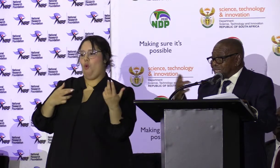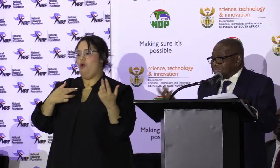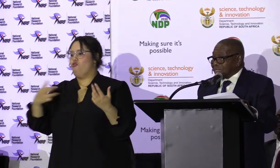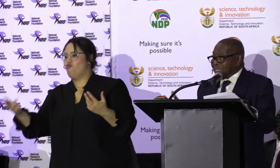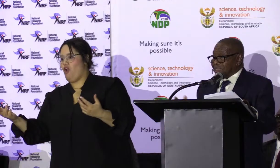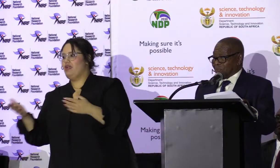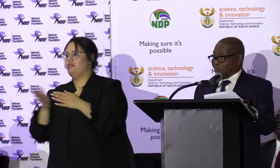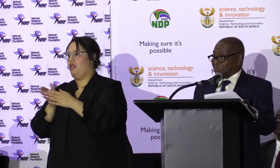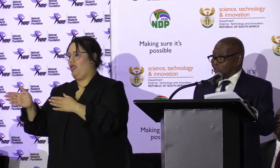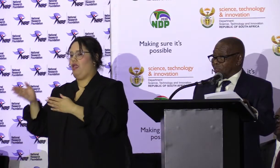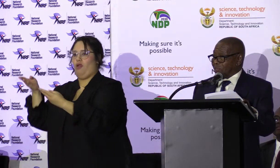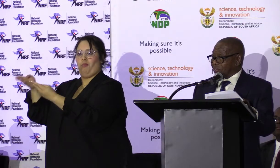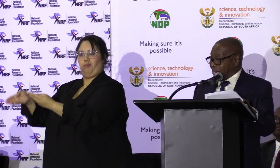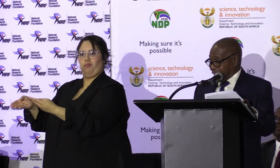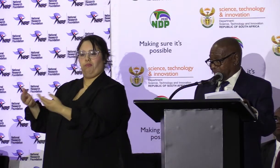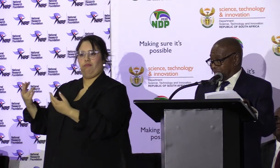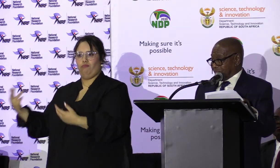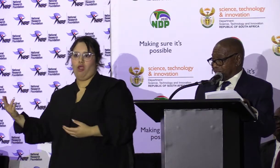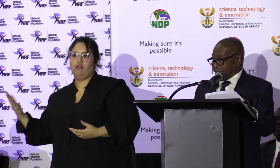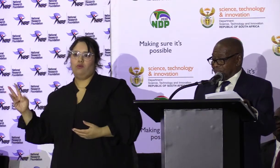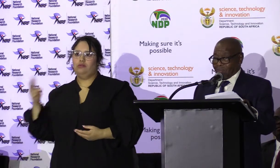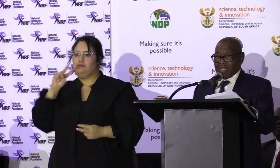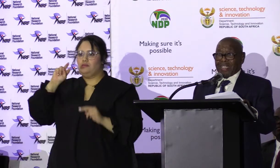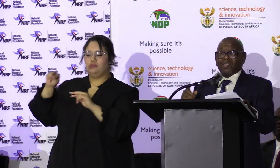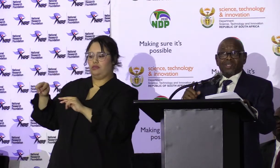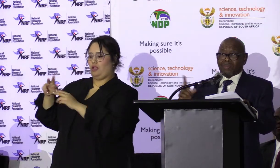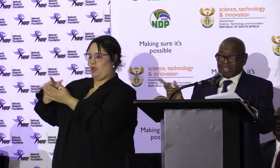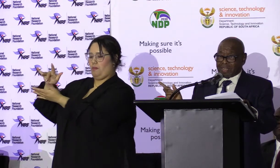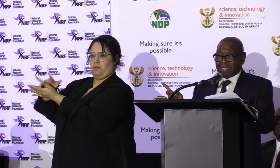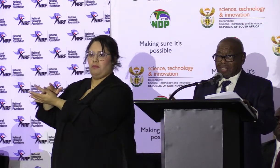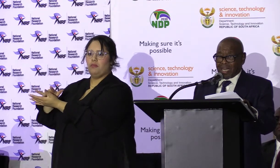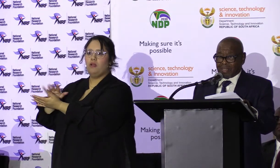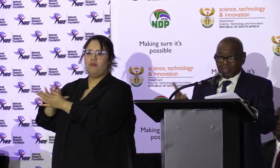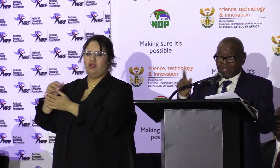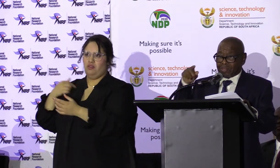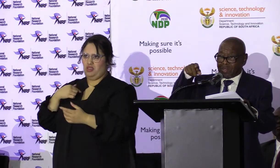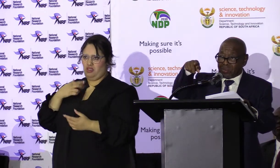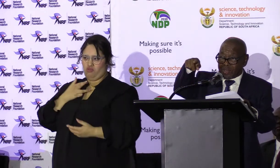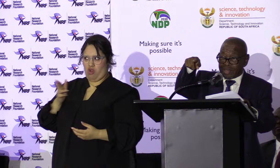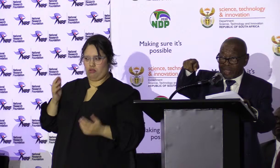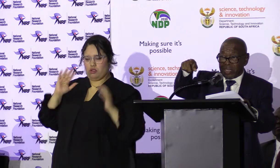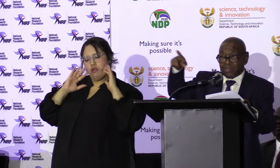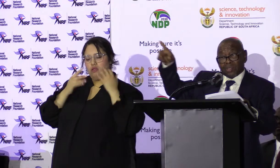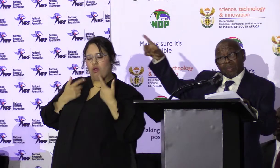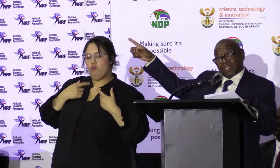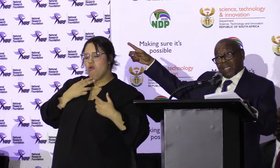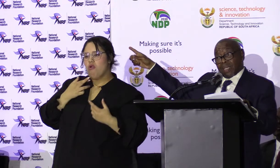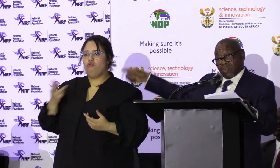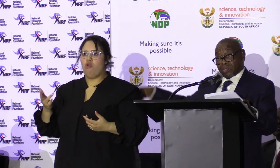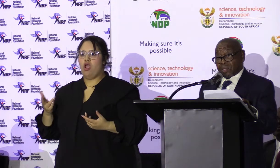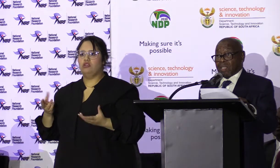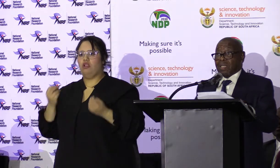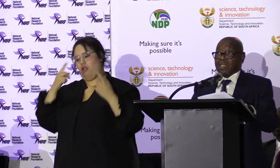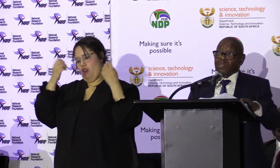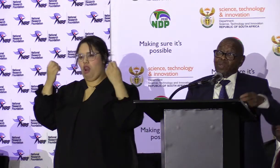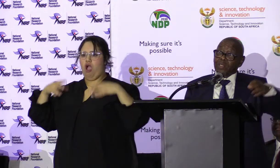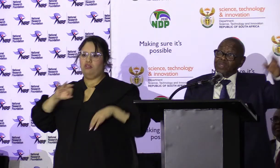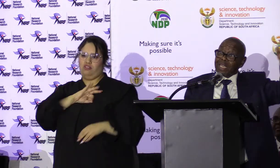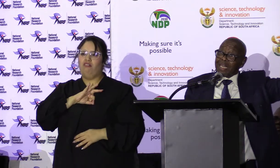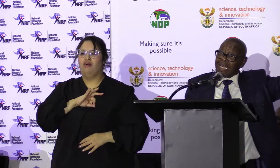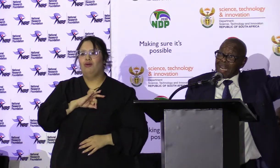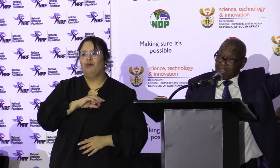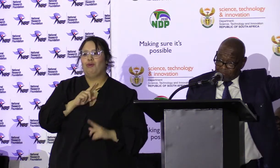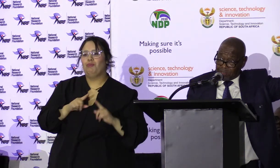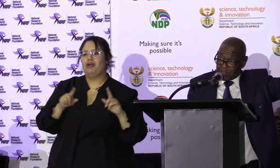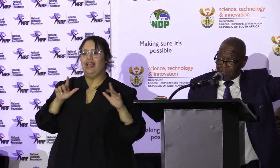right and the destination will be on your right. Well, I don't normally turn right because when you turn right, you normally get lost. It's